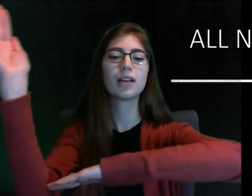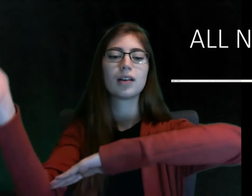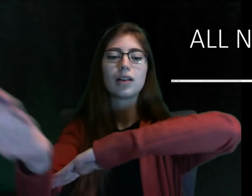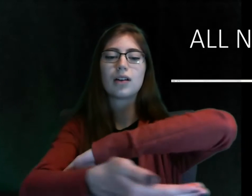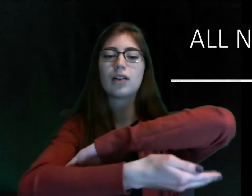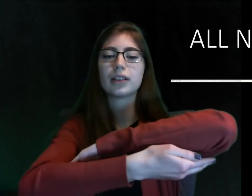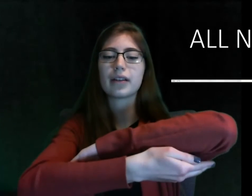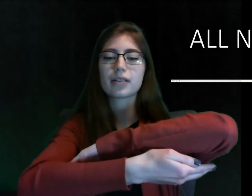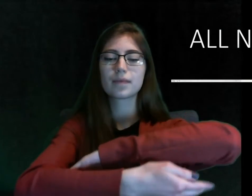All night.